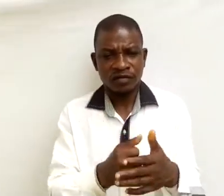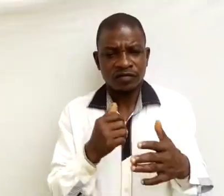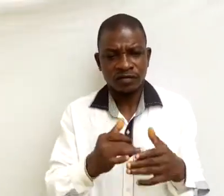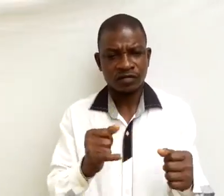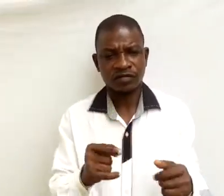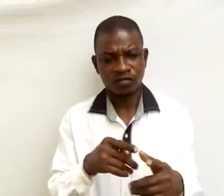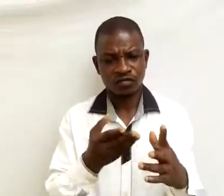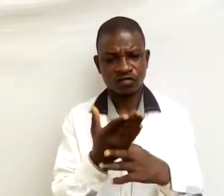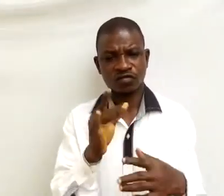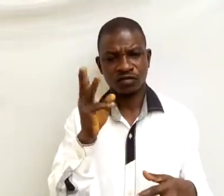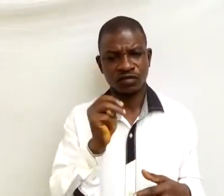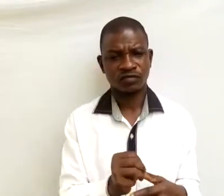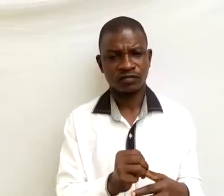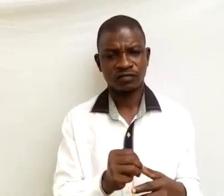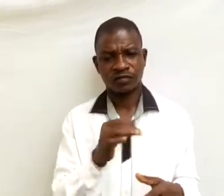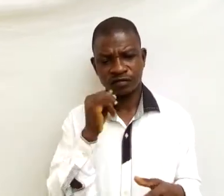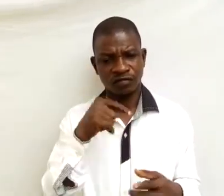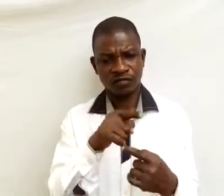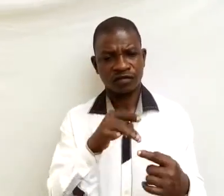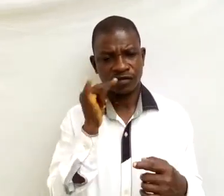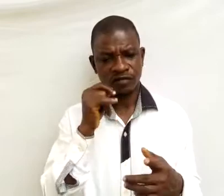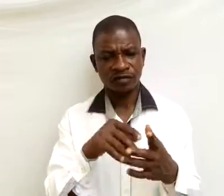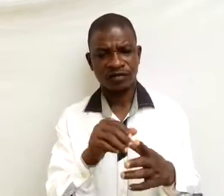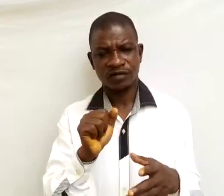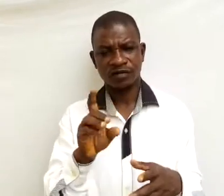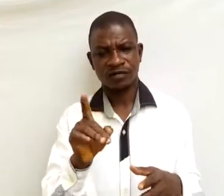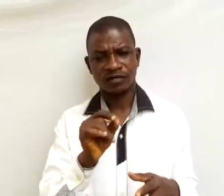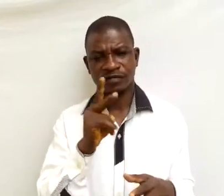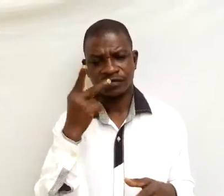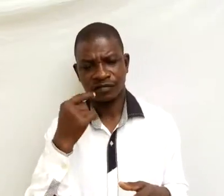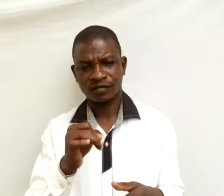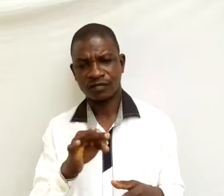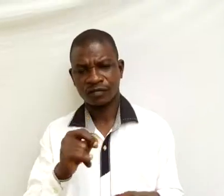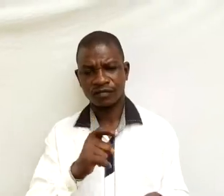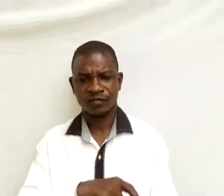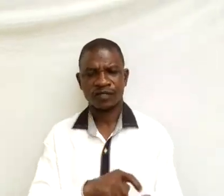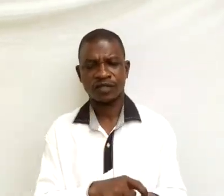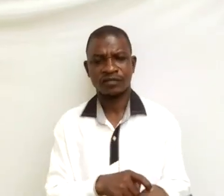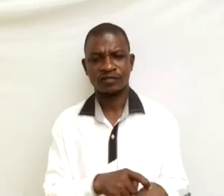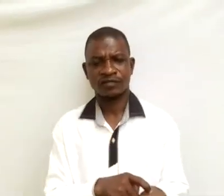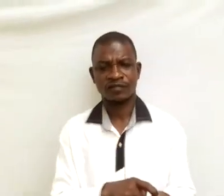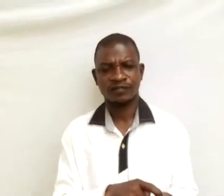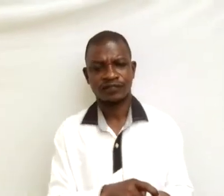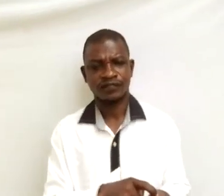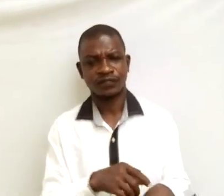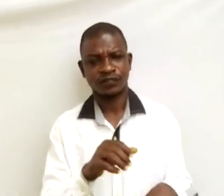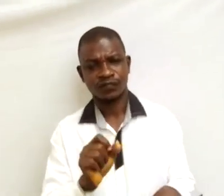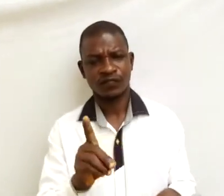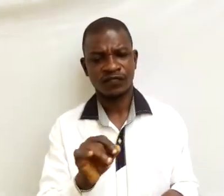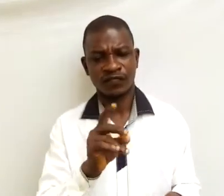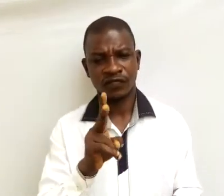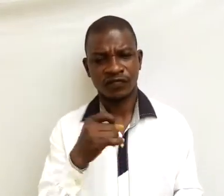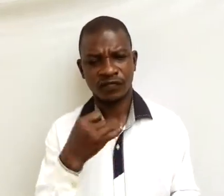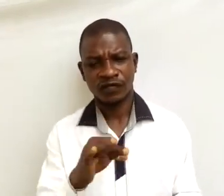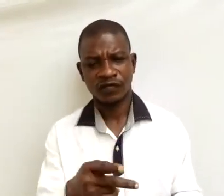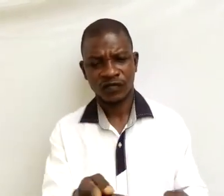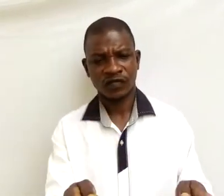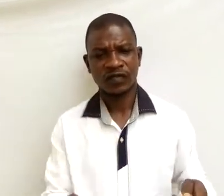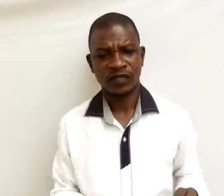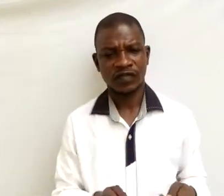he saw me is an example of adverbial clause of time. Adverbial clause of place. It